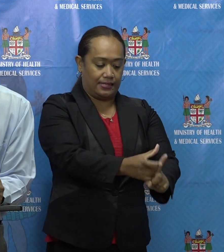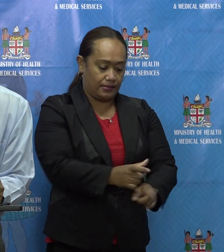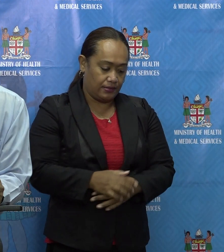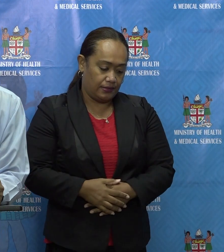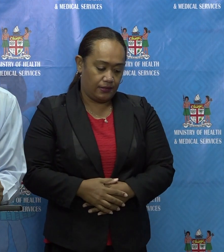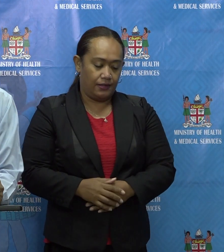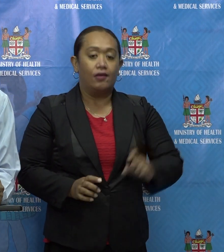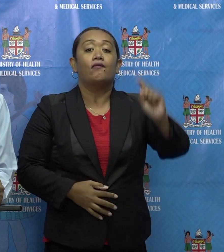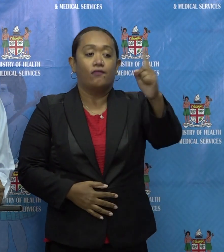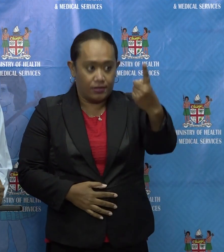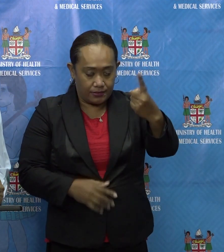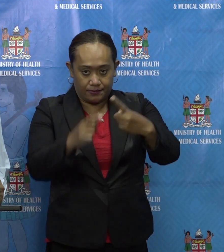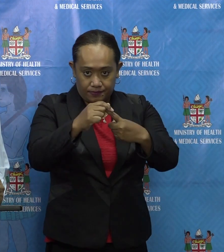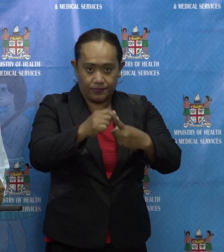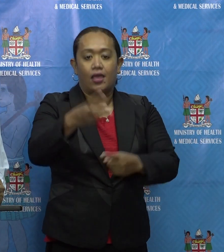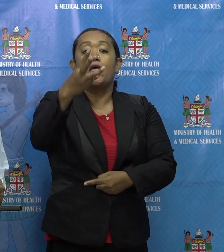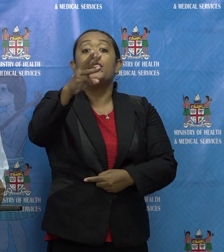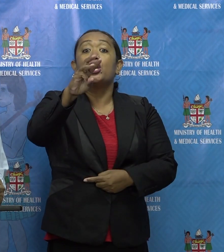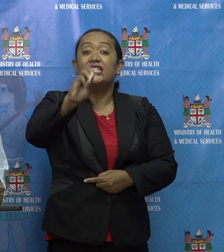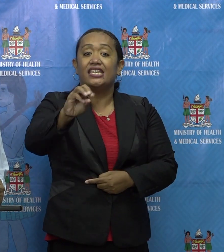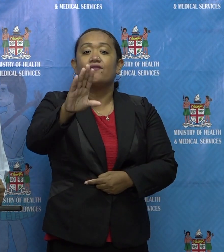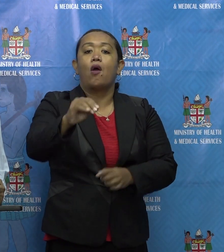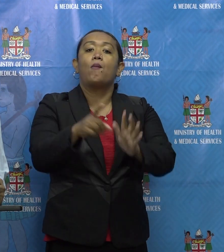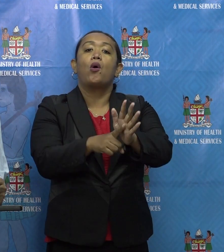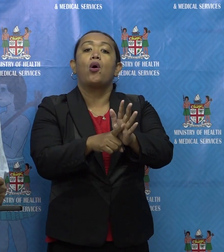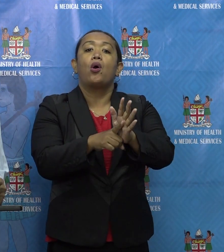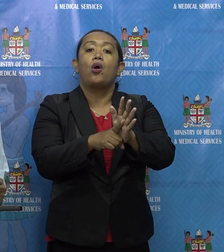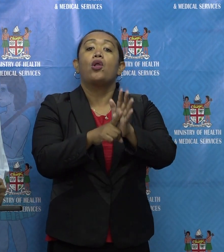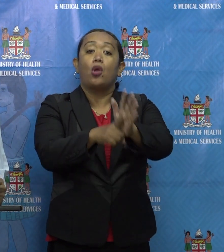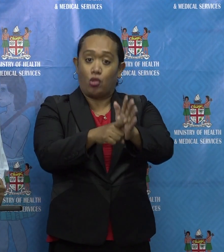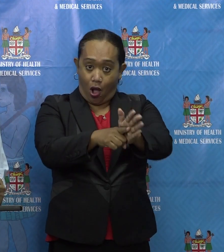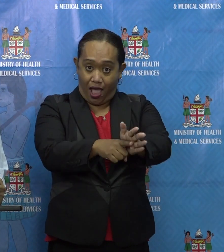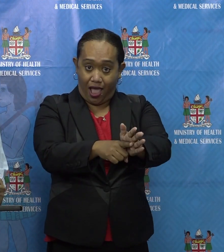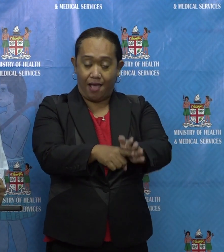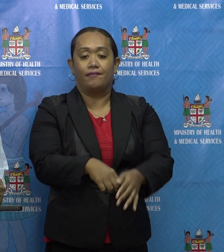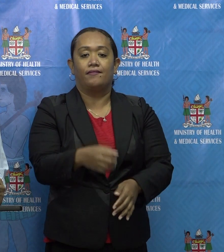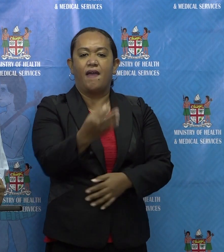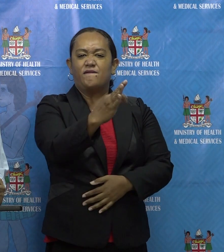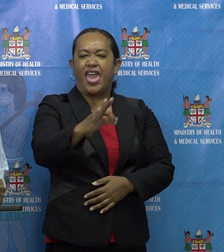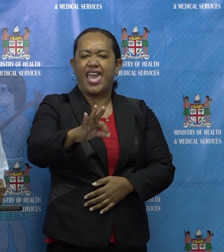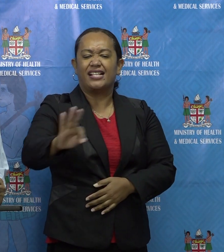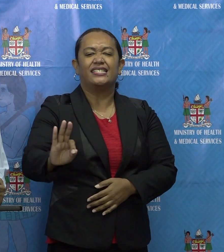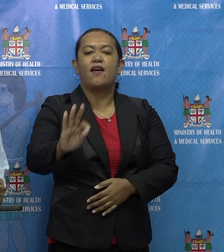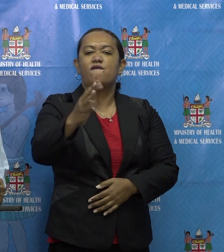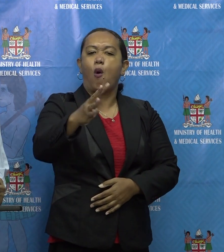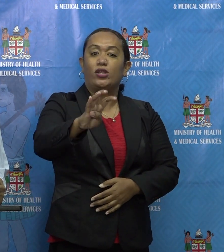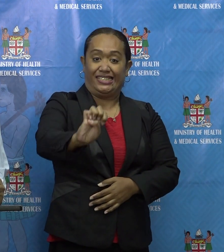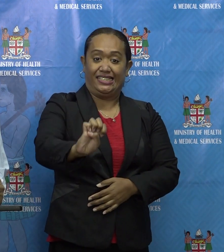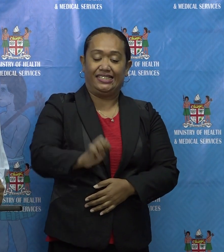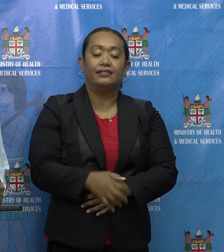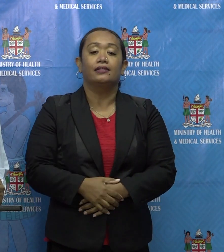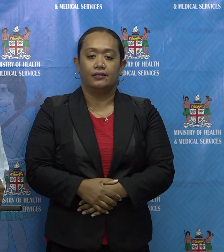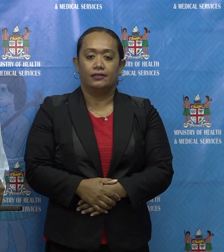The first is a 30-year-old woman from Field 4, Lautoka, who presented to Kamikami,